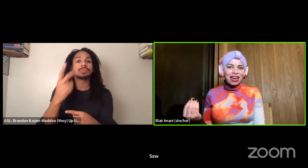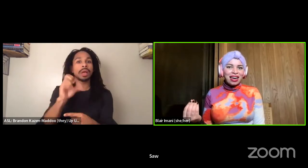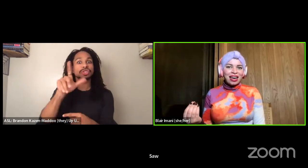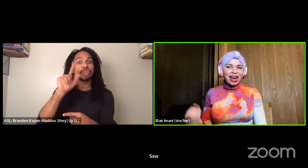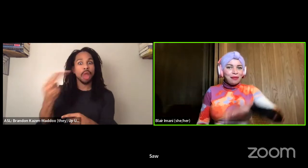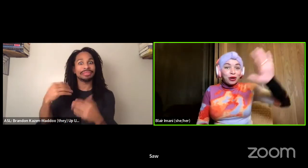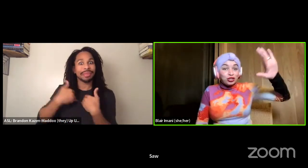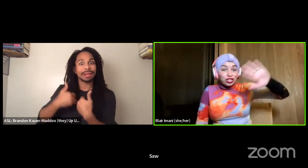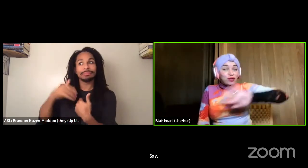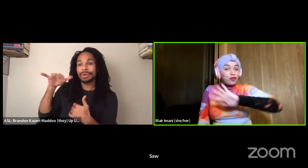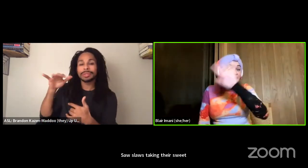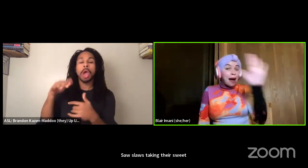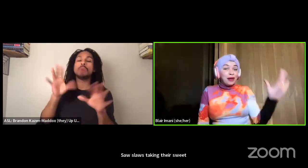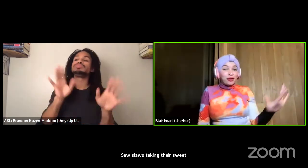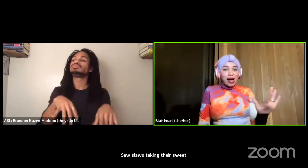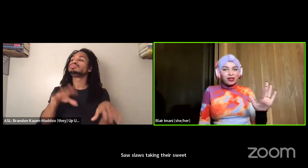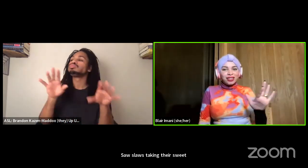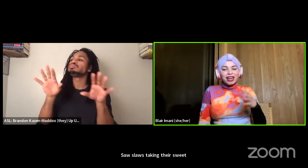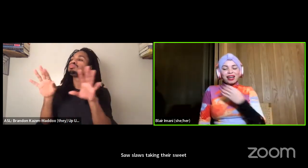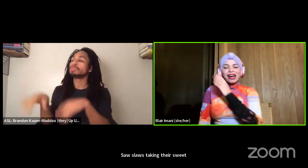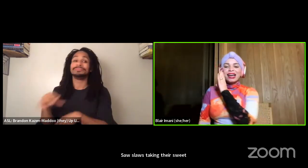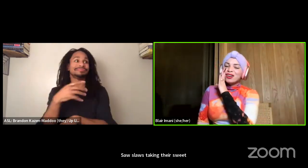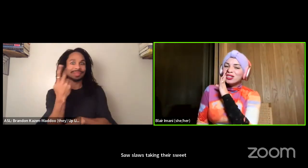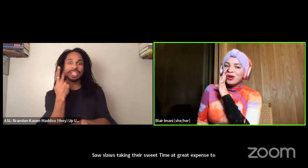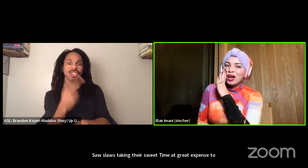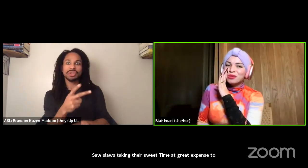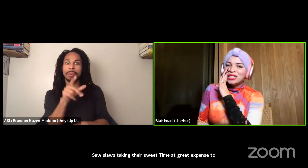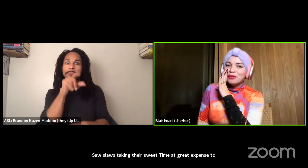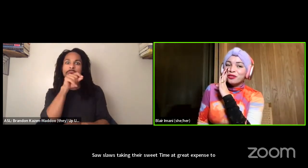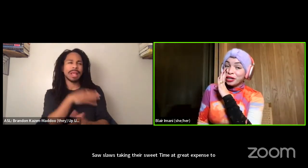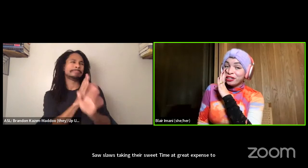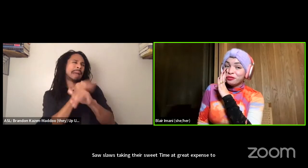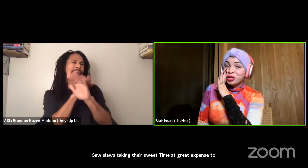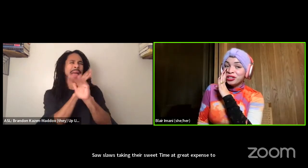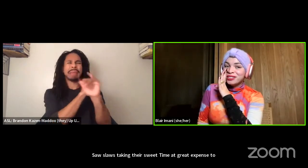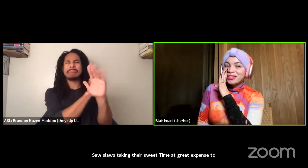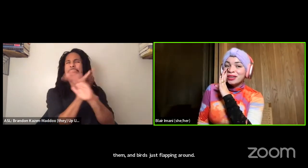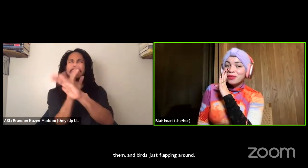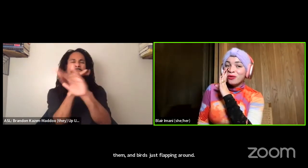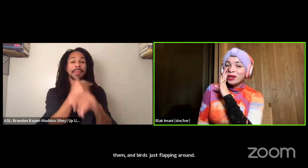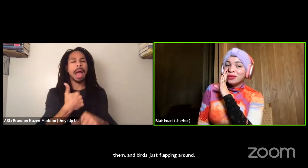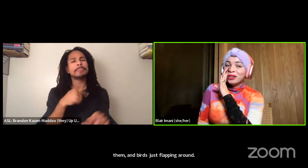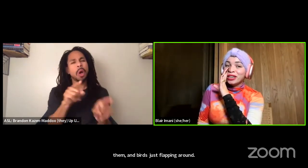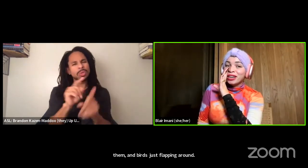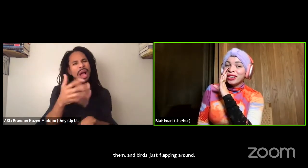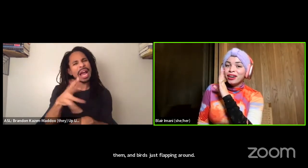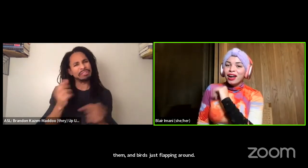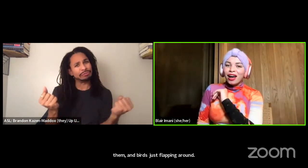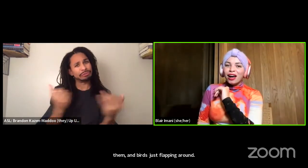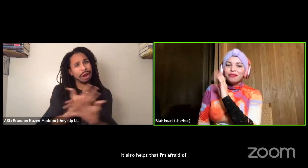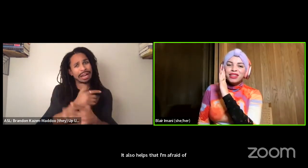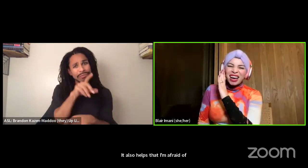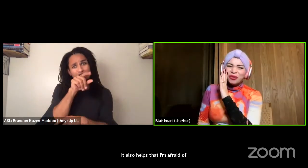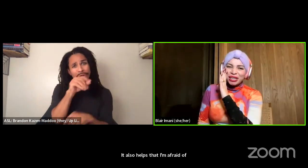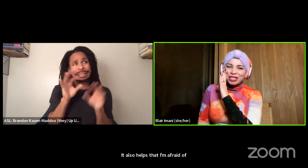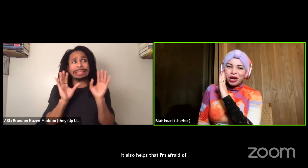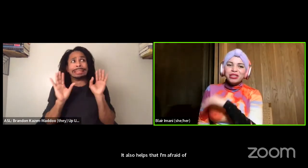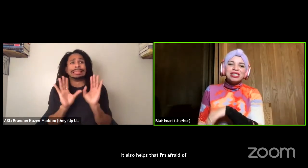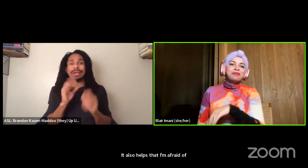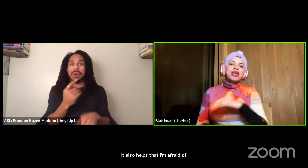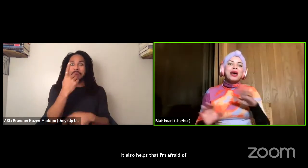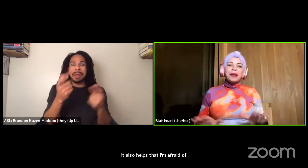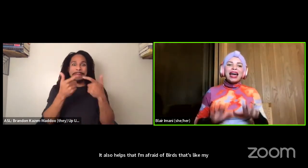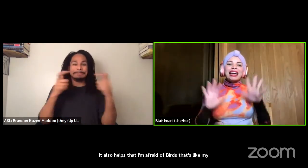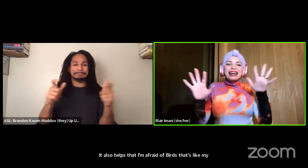them and birds just flapping around. It also helps that I'm afraid of birds. That's like my one big fear, that and